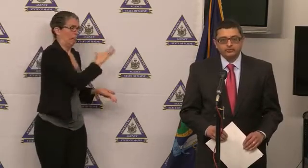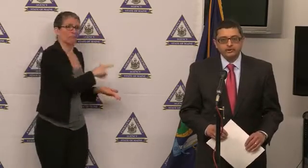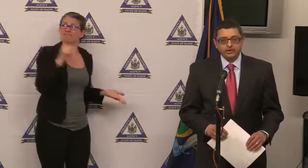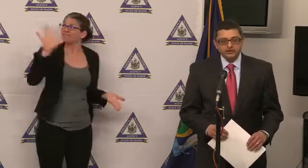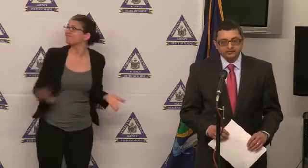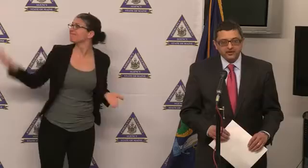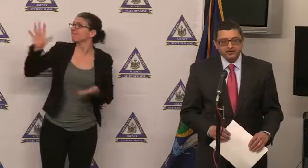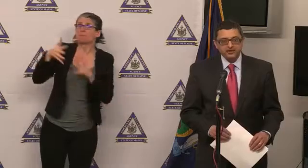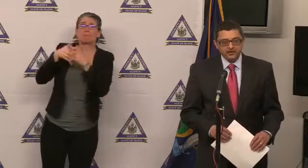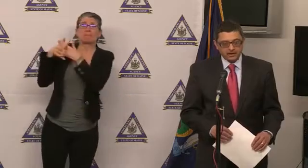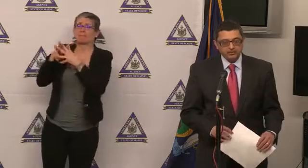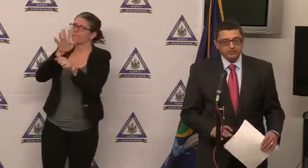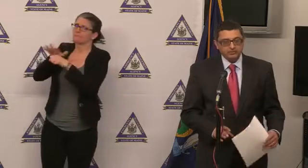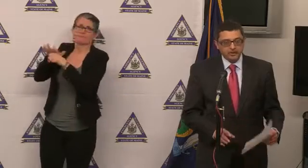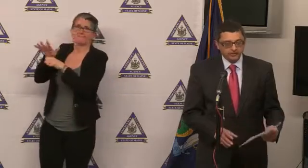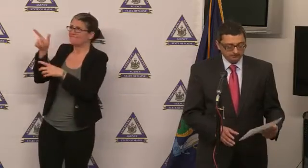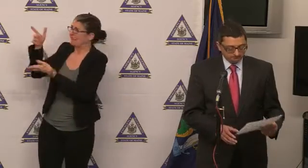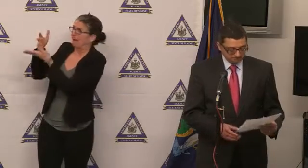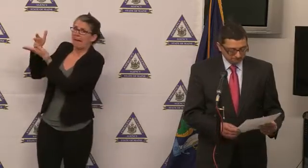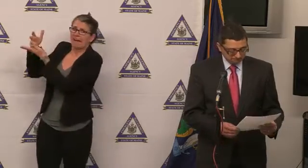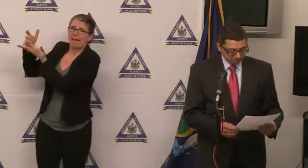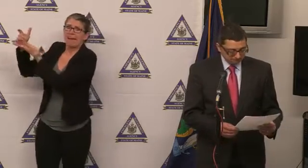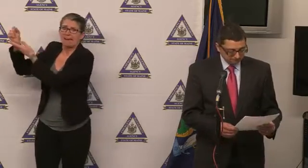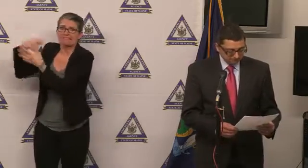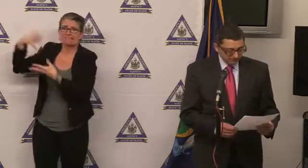resource in a fair and equitable manner.